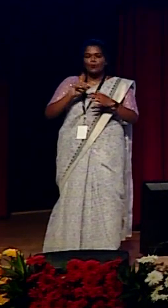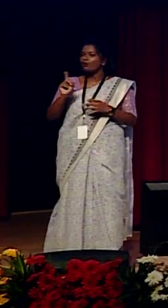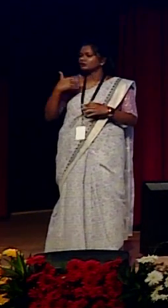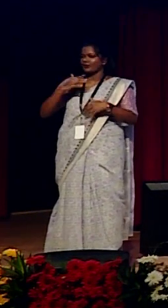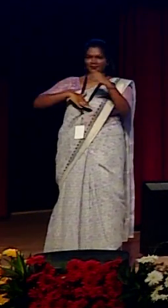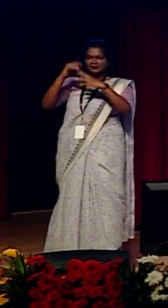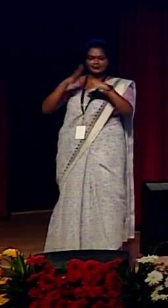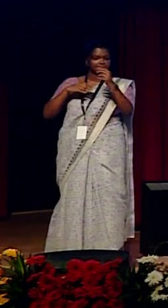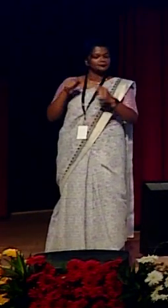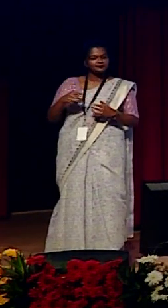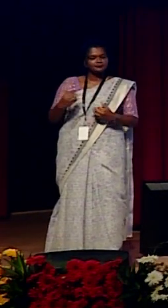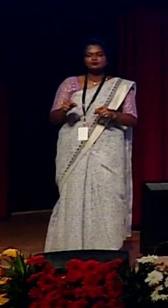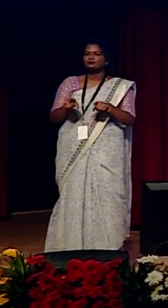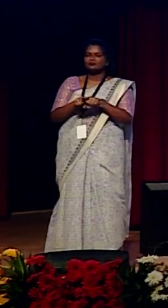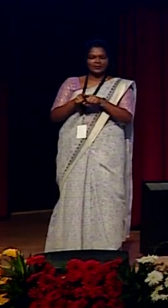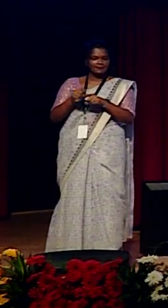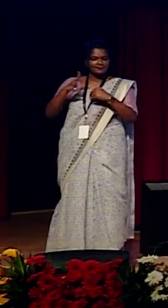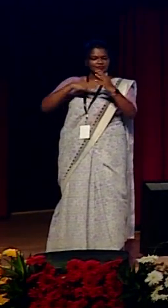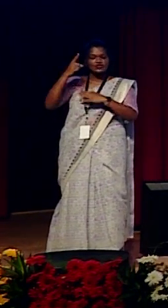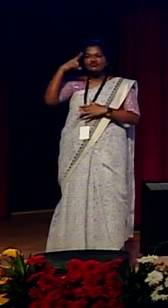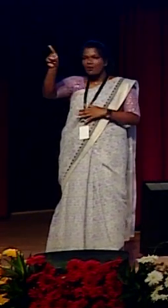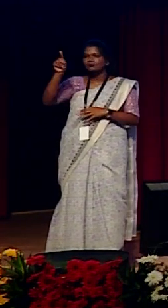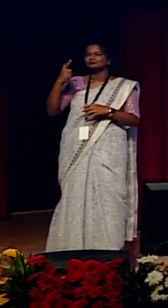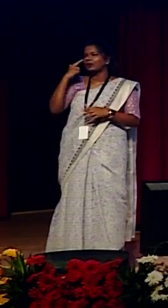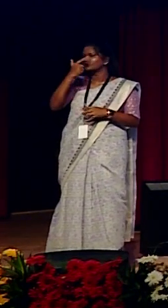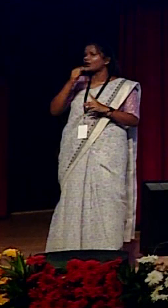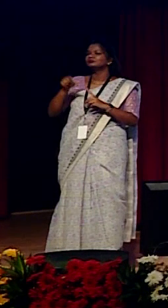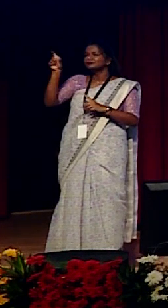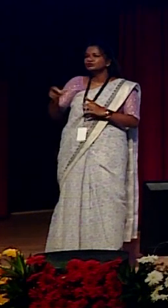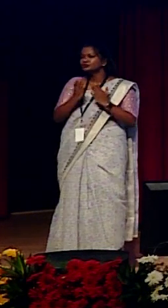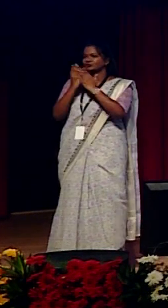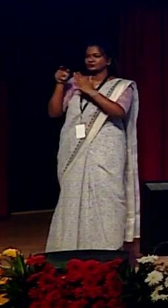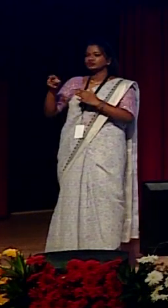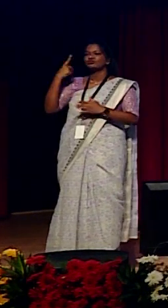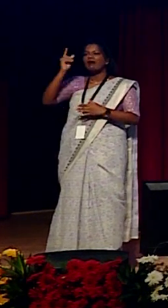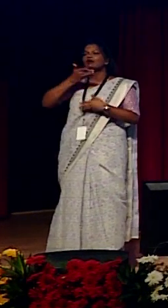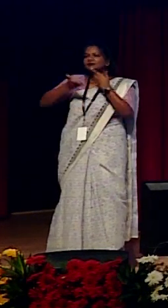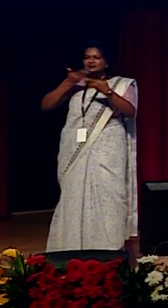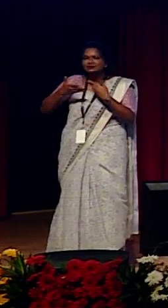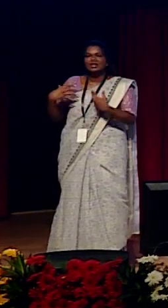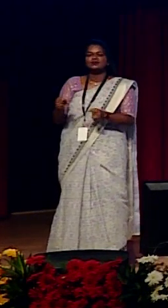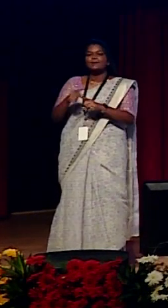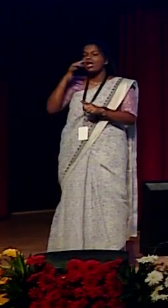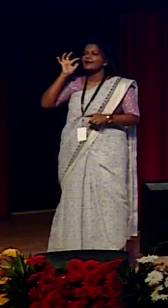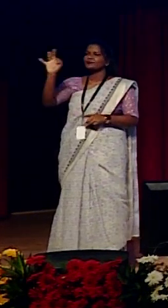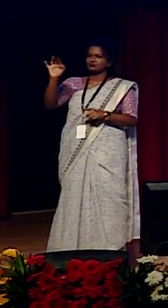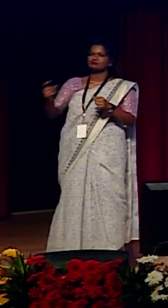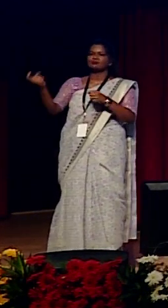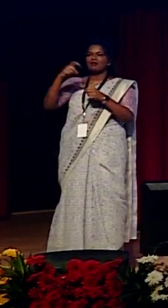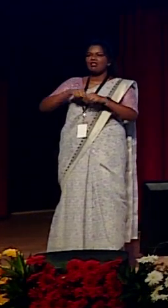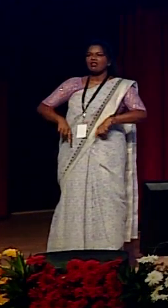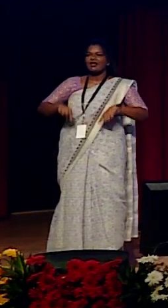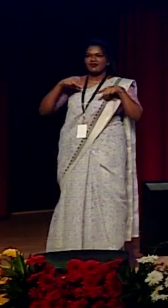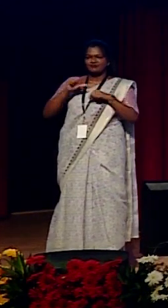building? So this is being built for the blind students. So the blind students and their educators have to be an important part of